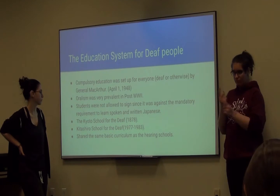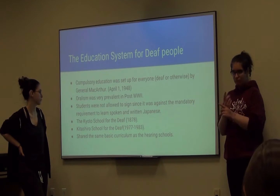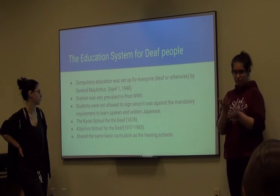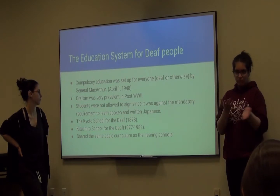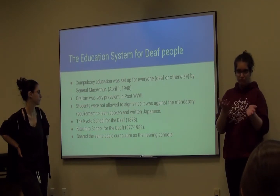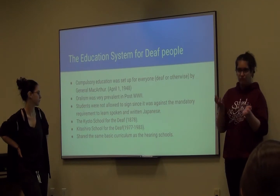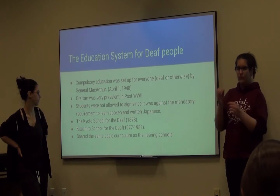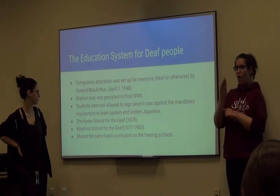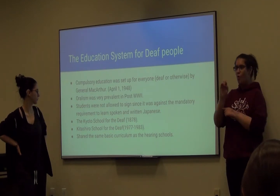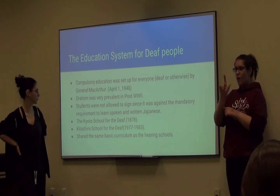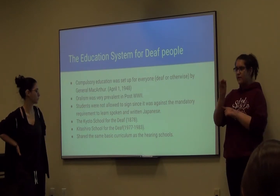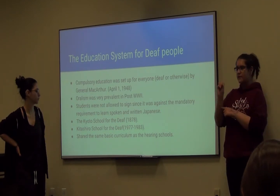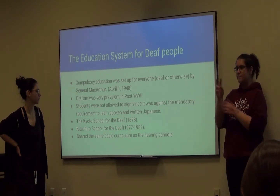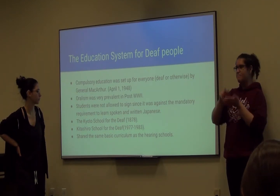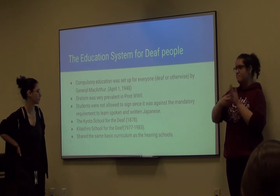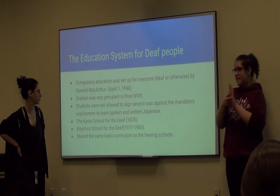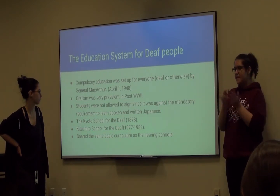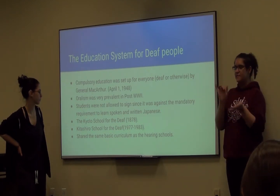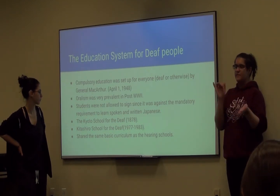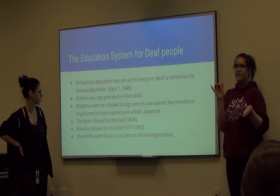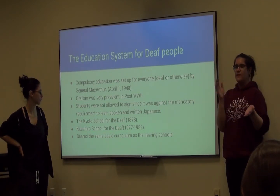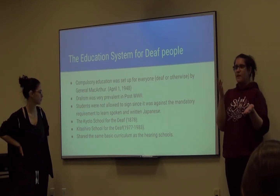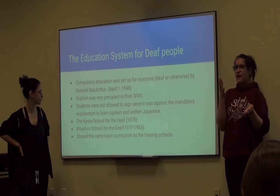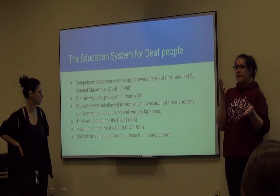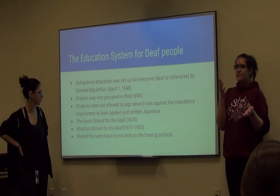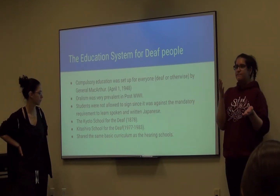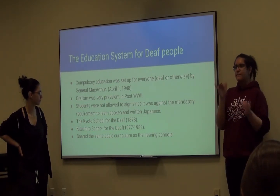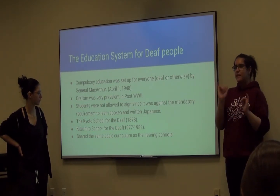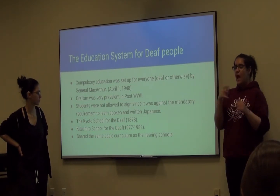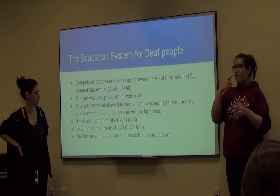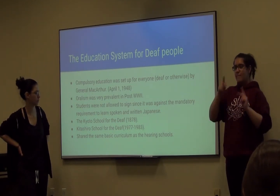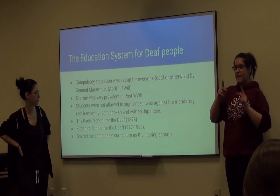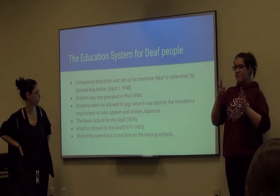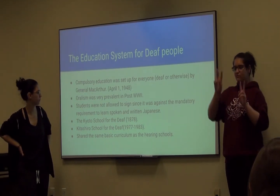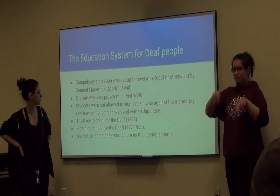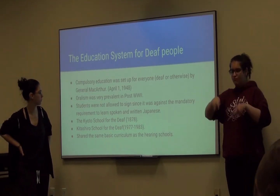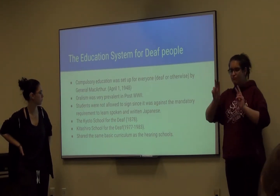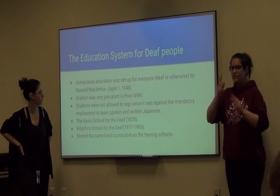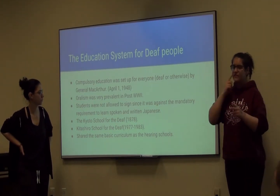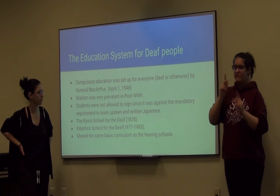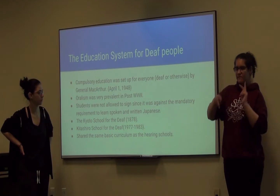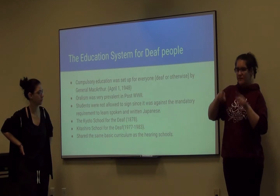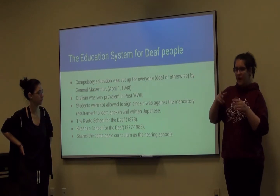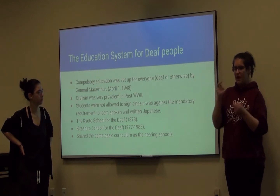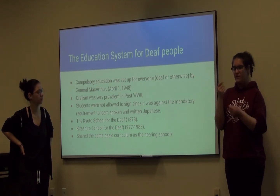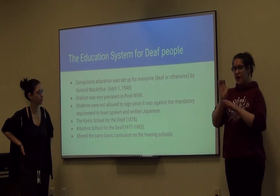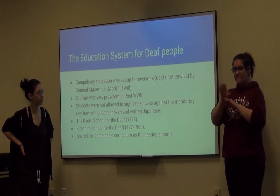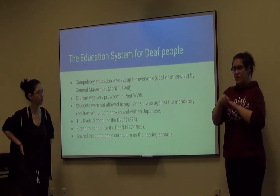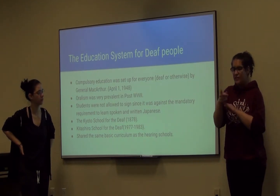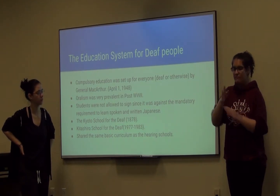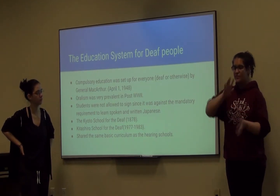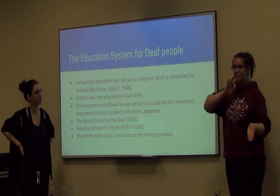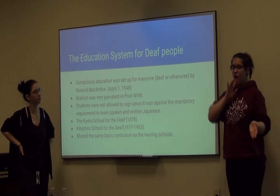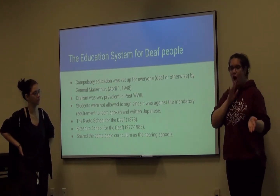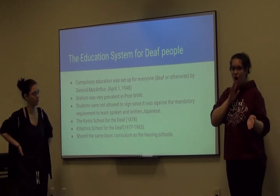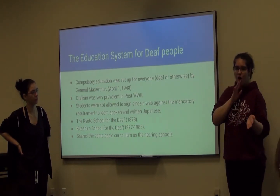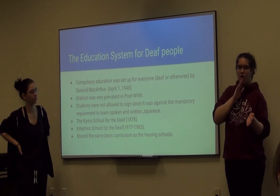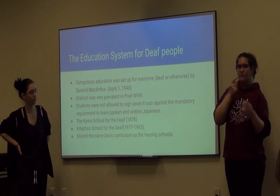Oralism, and everybody knows what that means, right? So oralism is like, hearing people look down on deaf people and try to force them